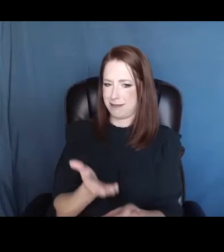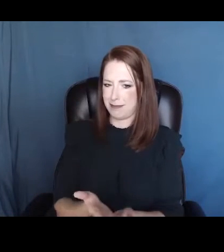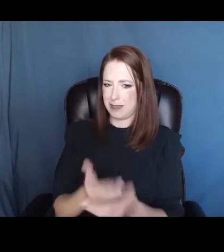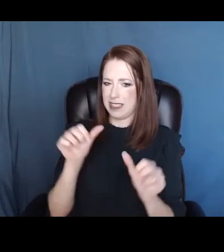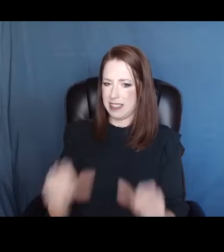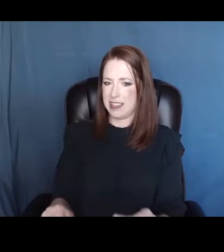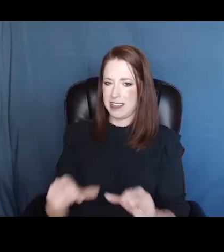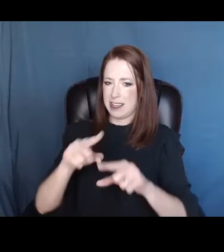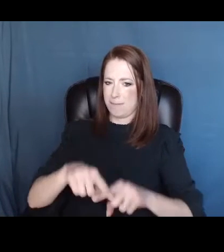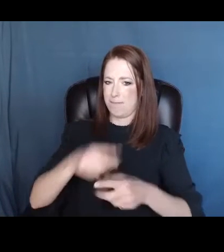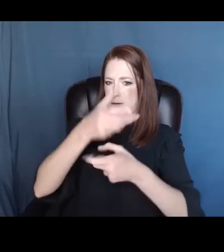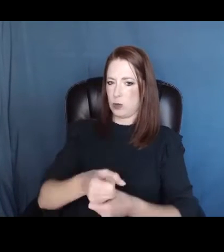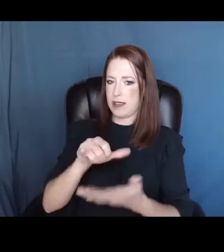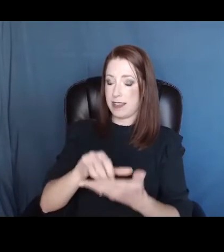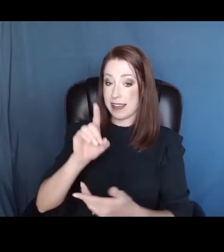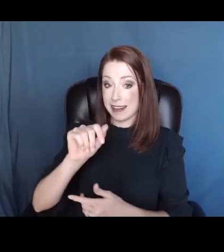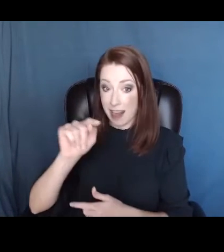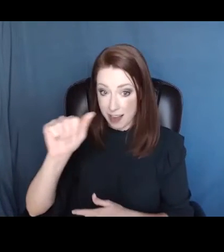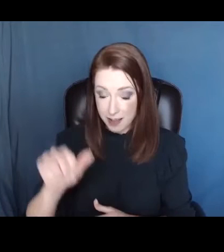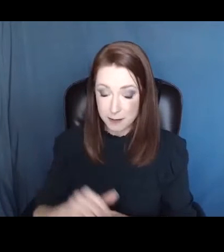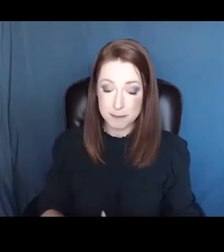of this data.